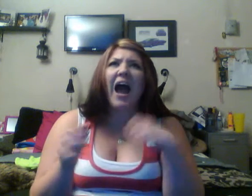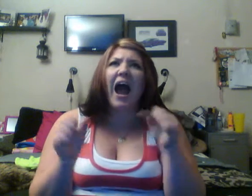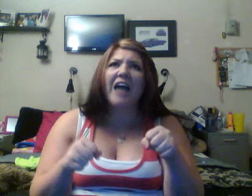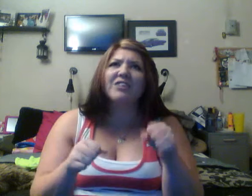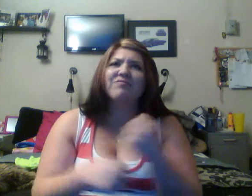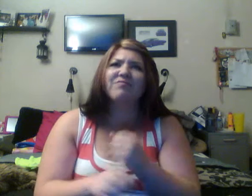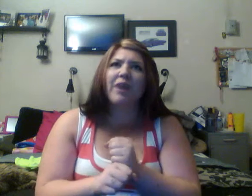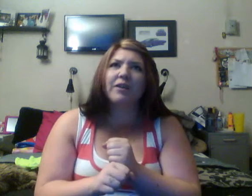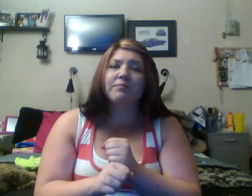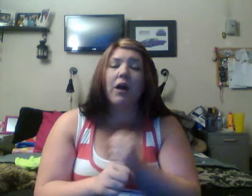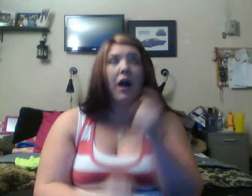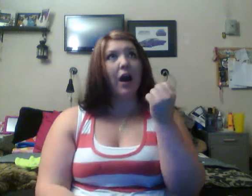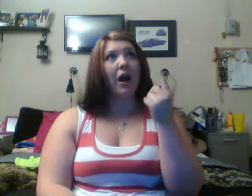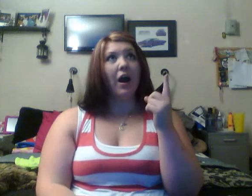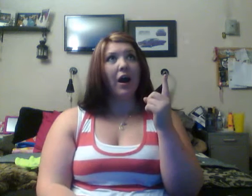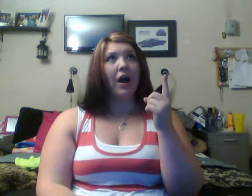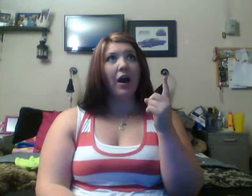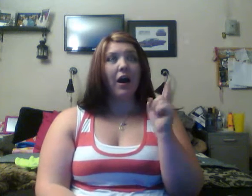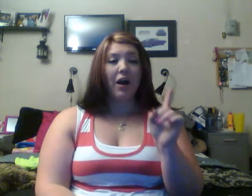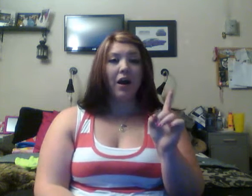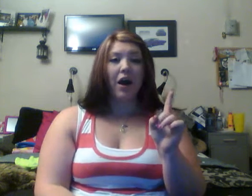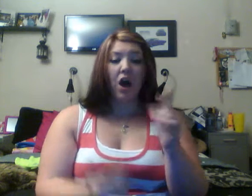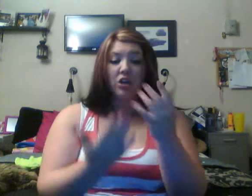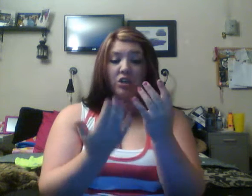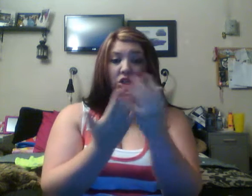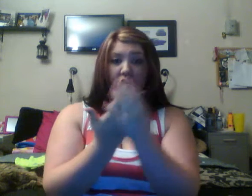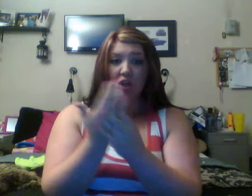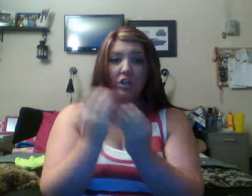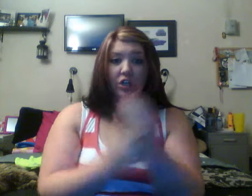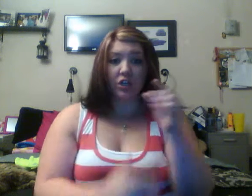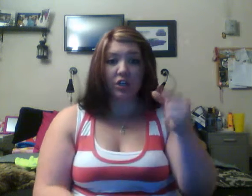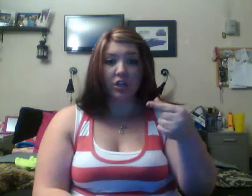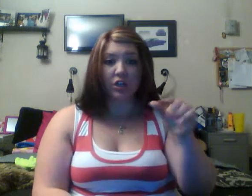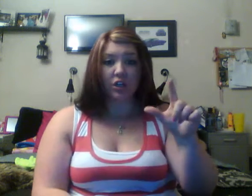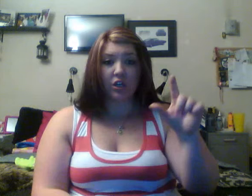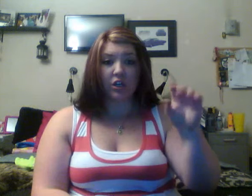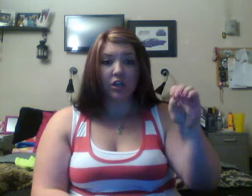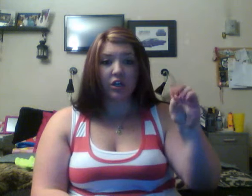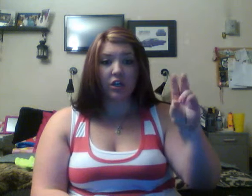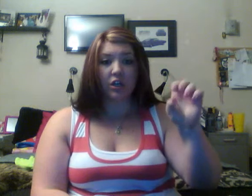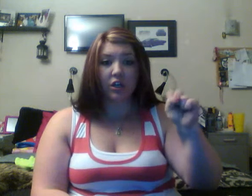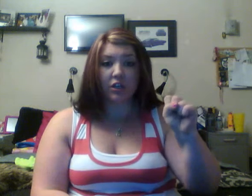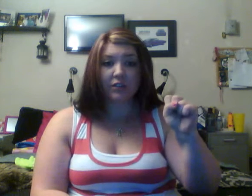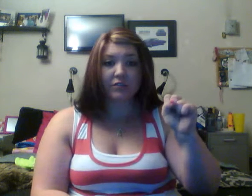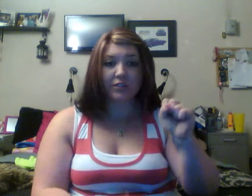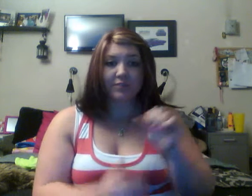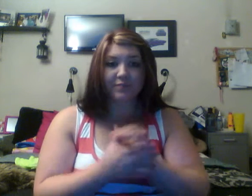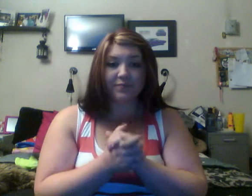that would be ridiculous. We don't wear gloves very much, especially in the western states, and especially here in California. But in